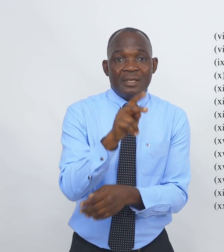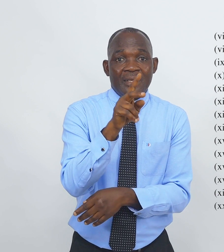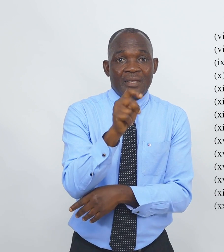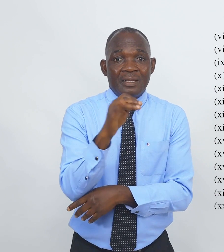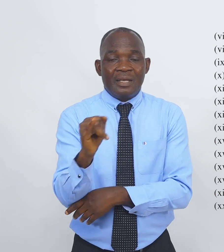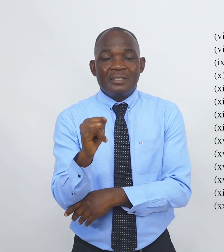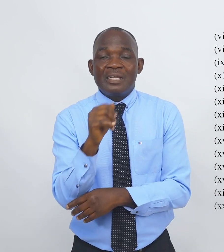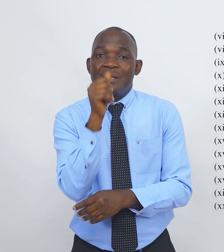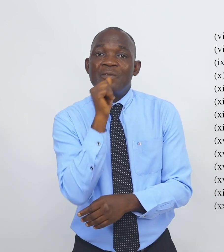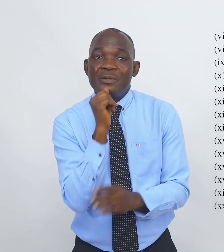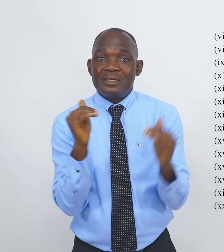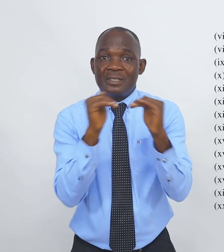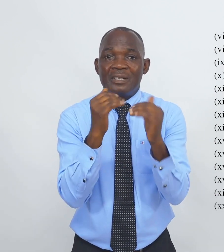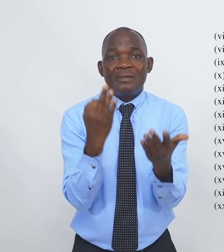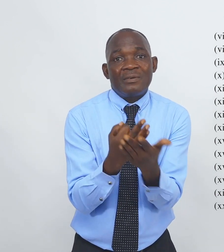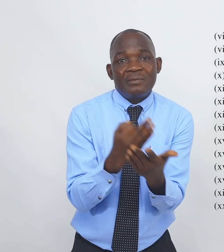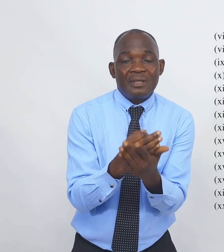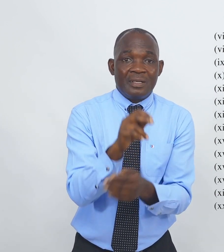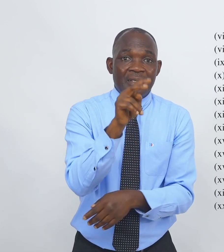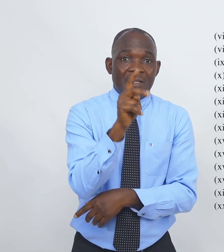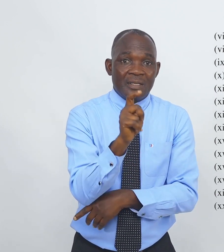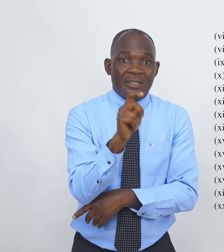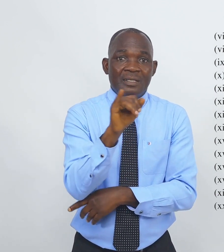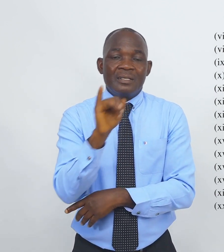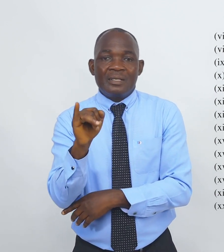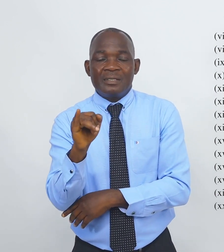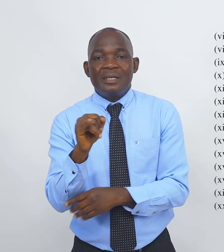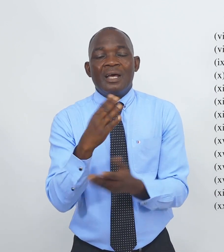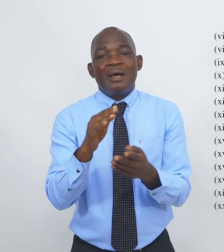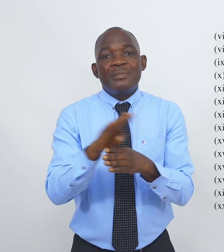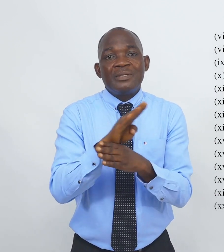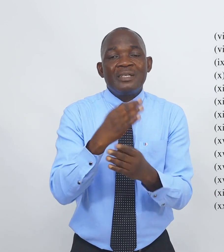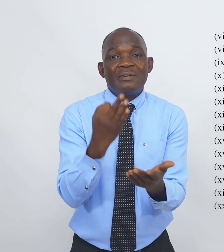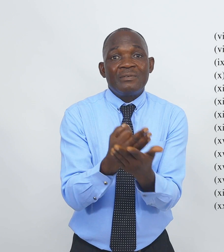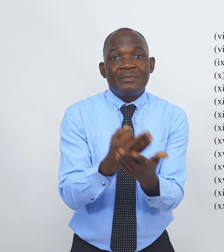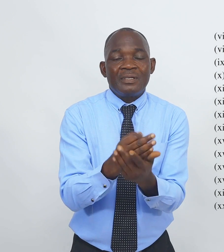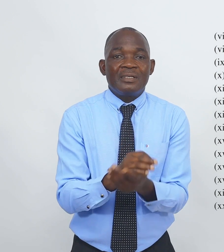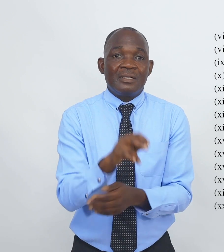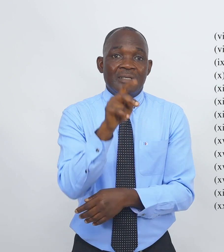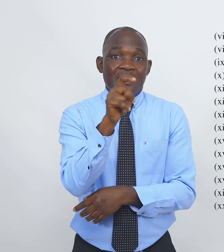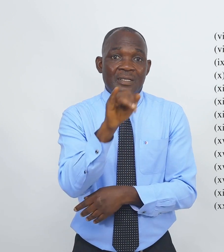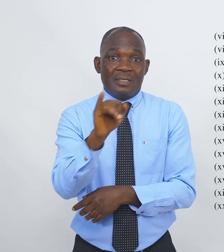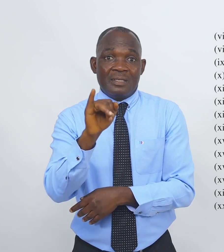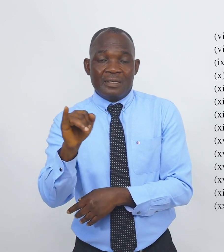XI. Private equity funds. XII. Venture capital funds.